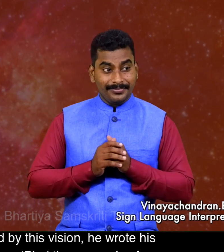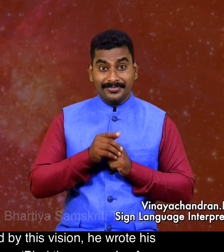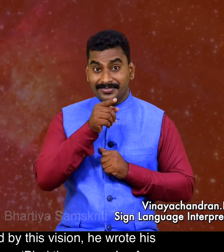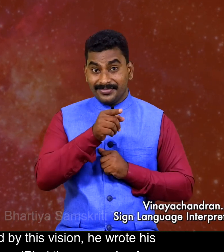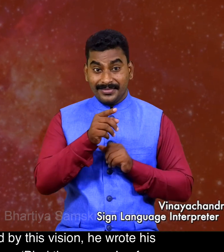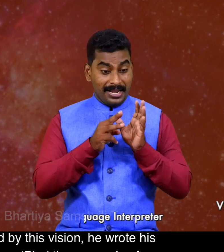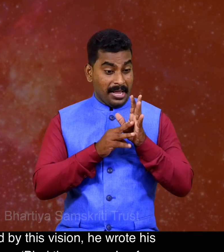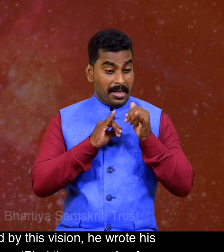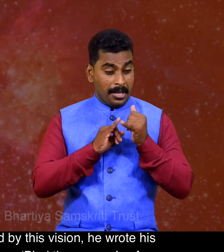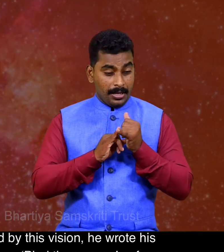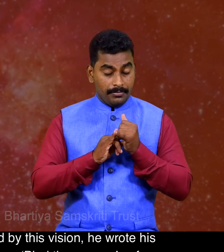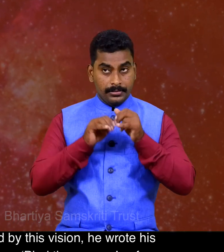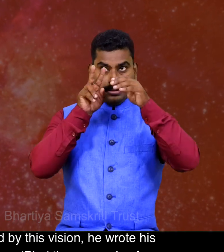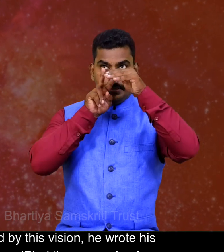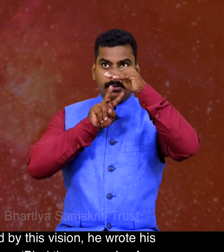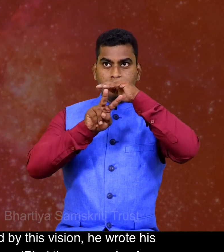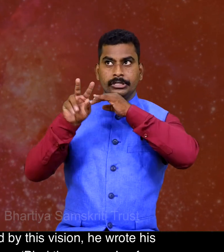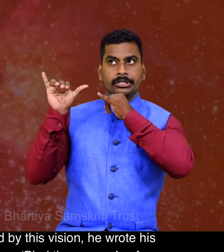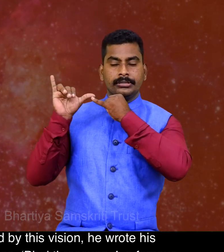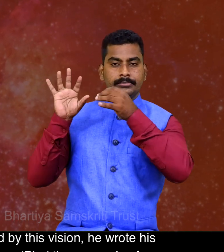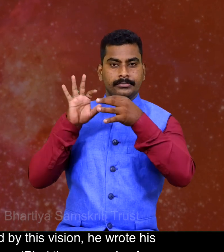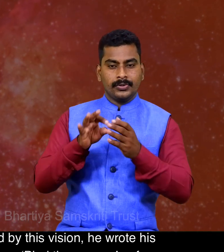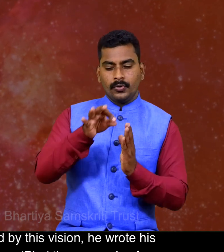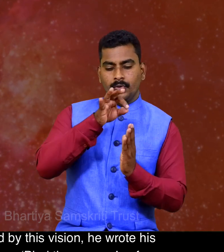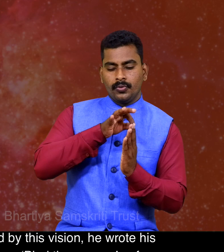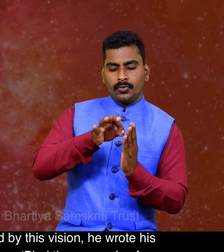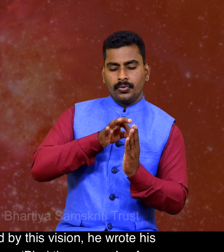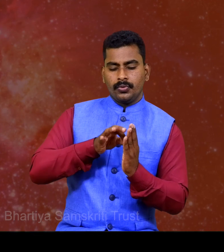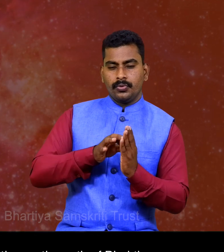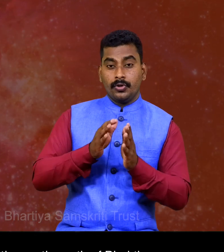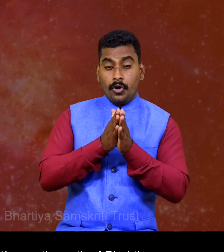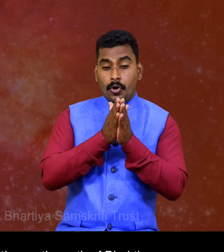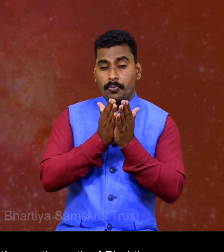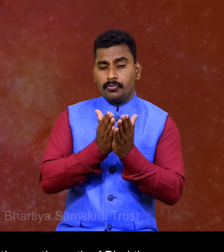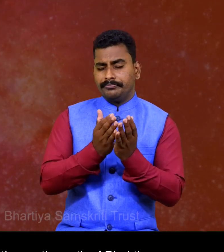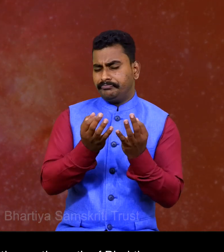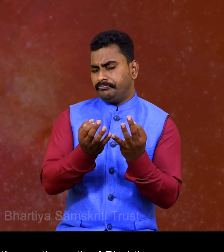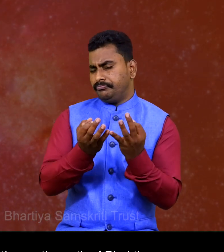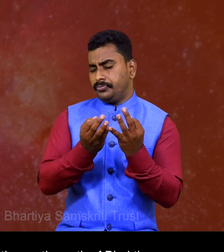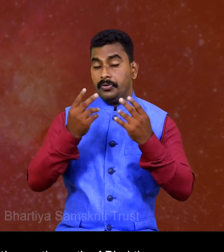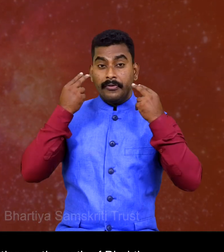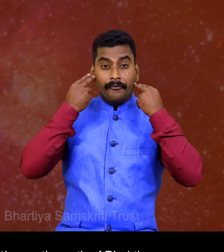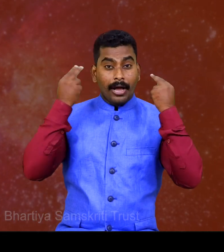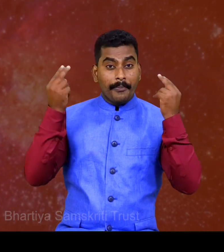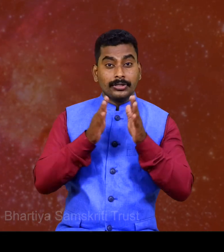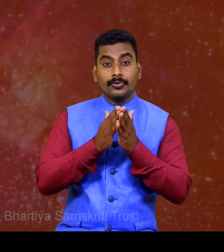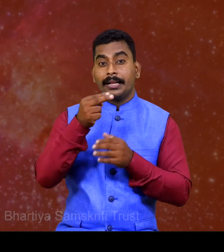his masterpiece, Bhakti Rasayana, a famous treatise on bhakti.